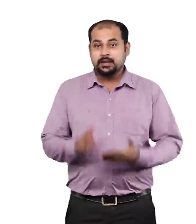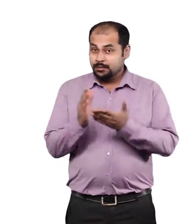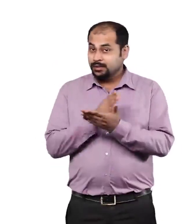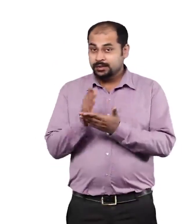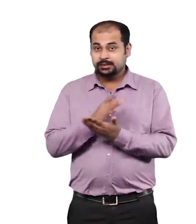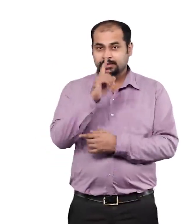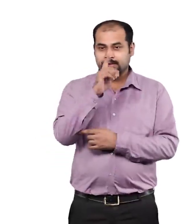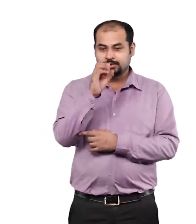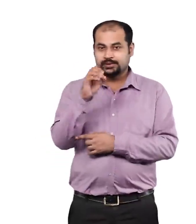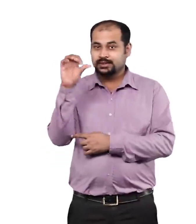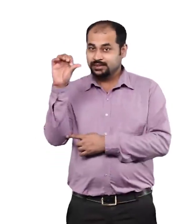Page 109.